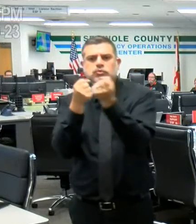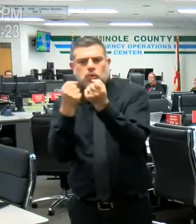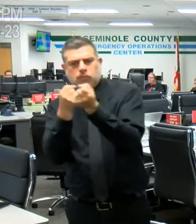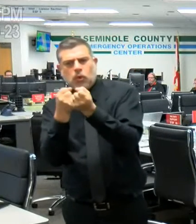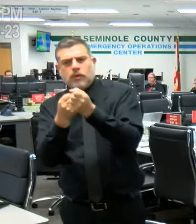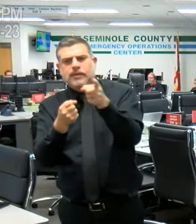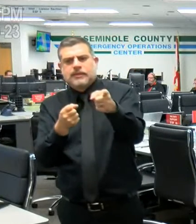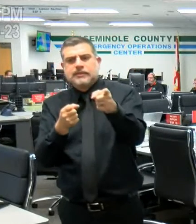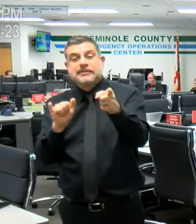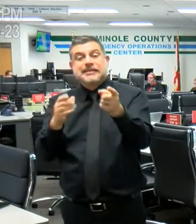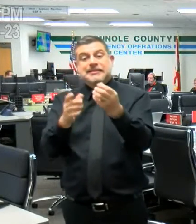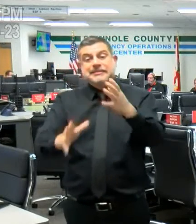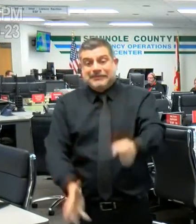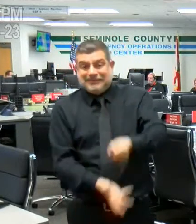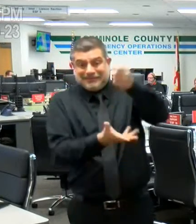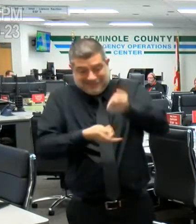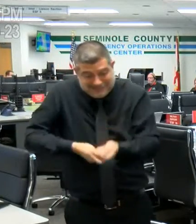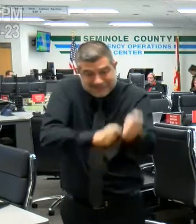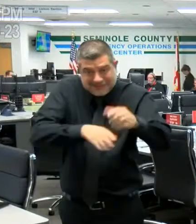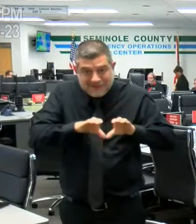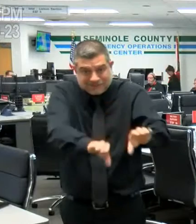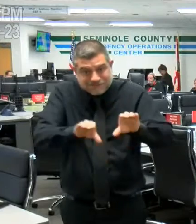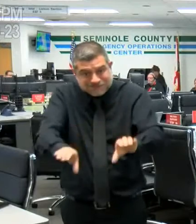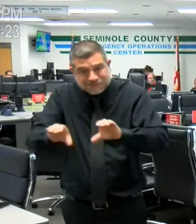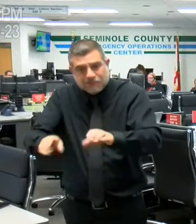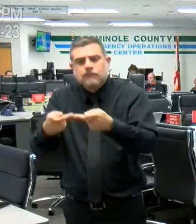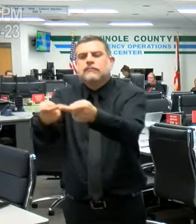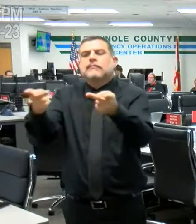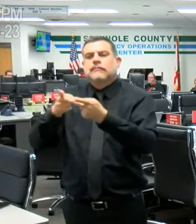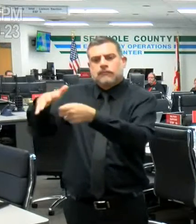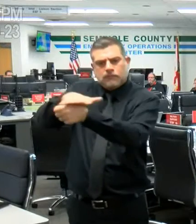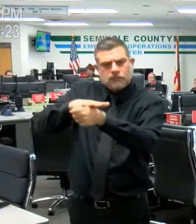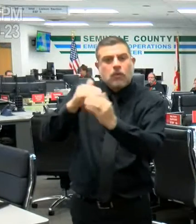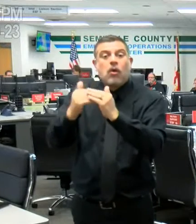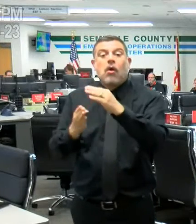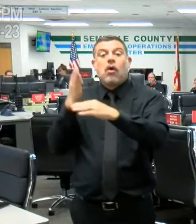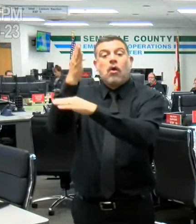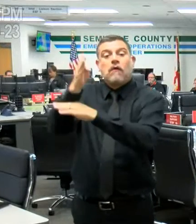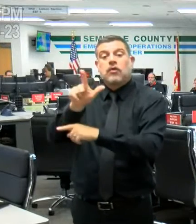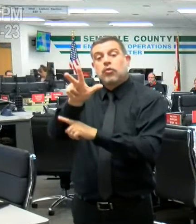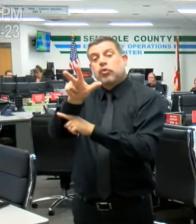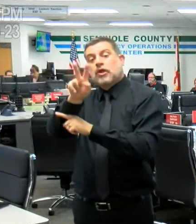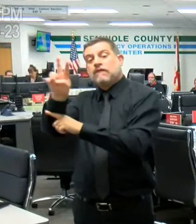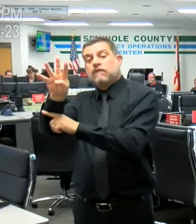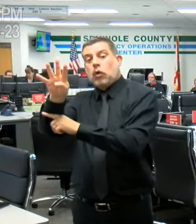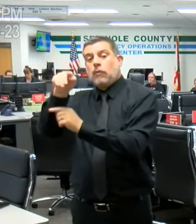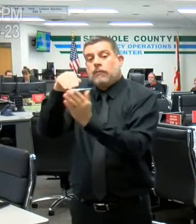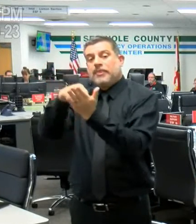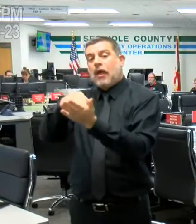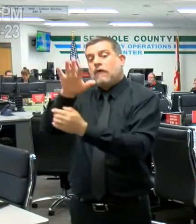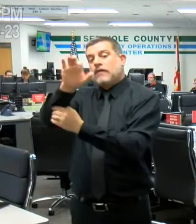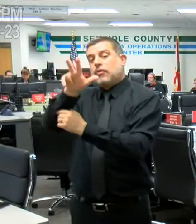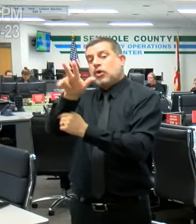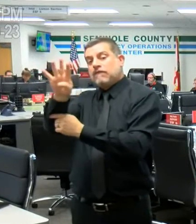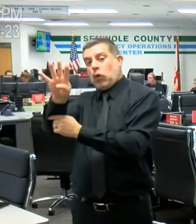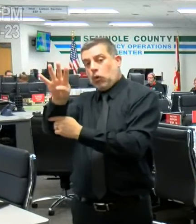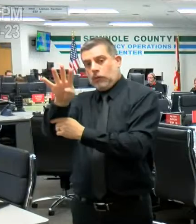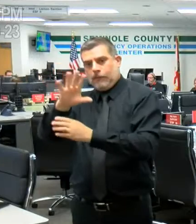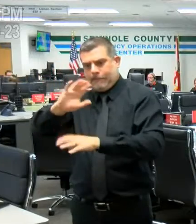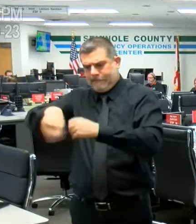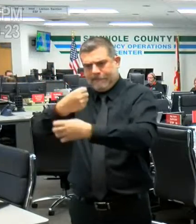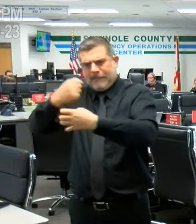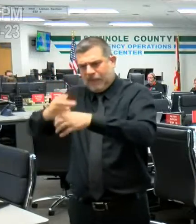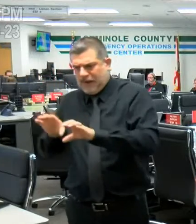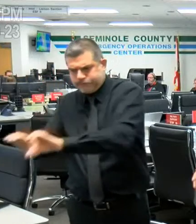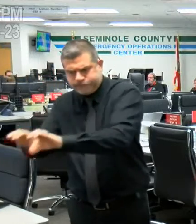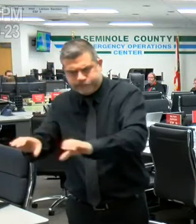are remaining open at this time. Over 34,000 sandbags have been given out to